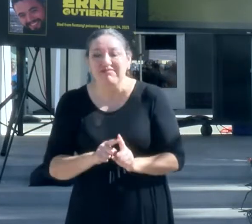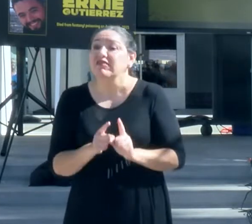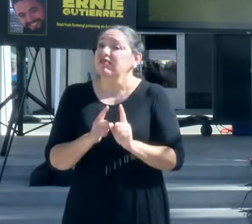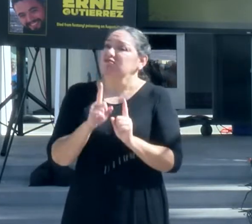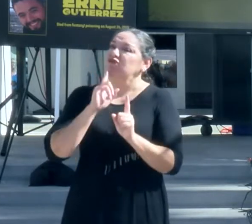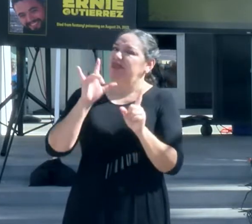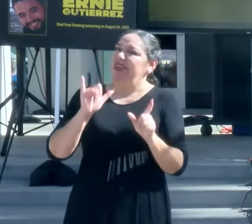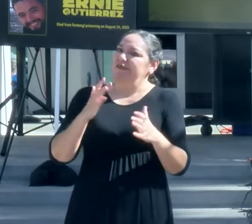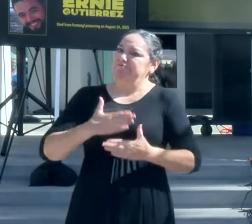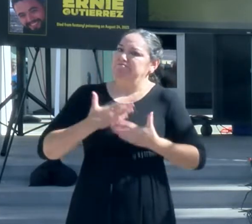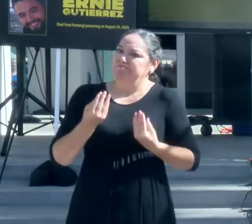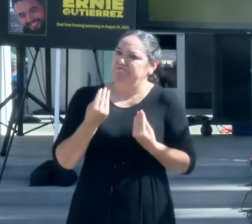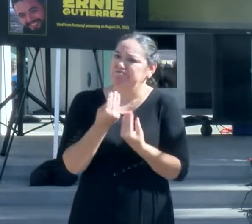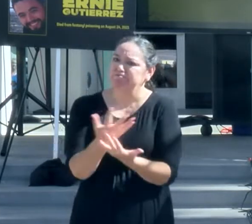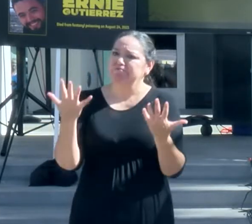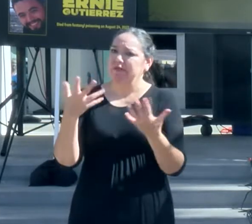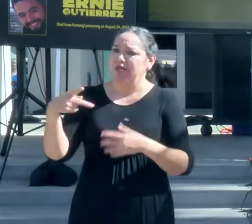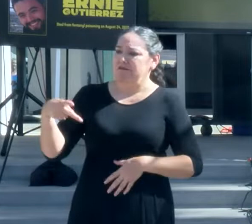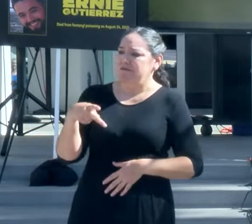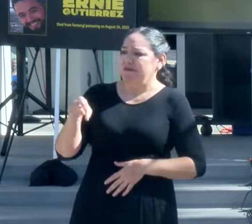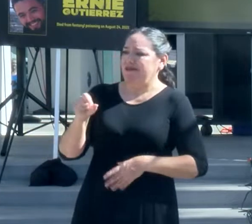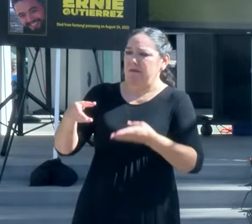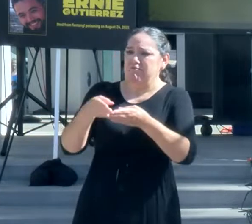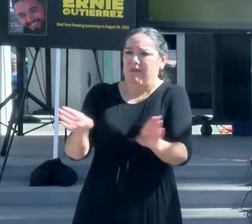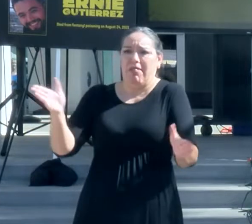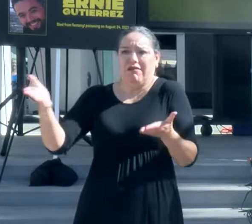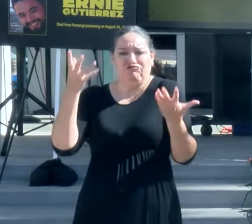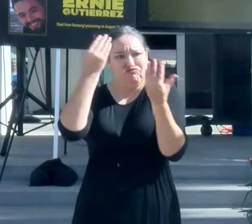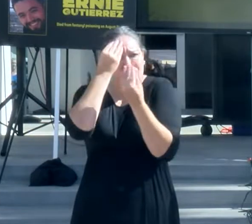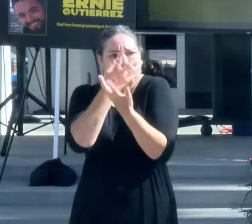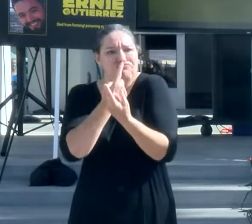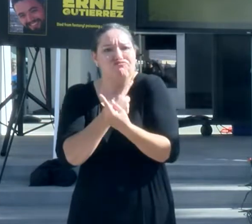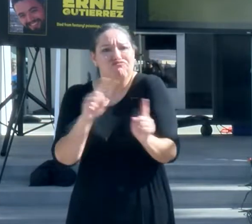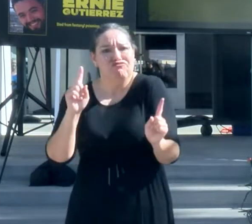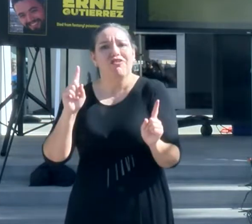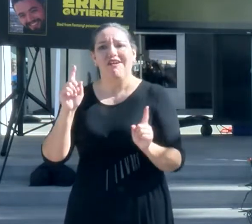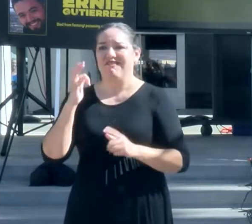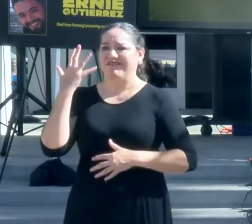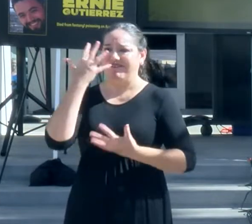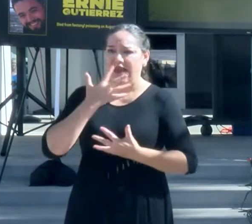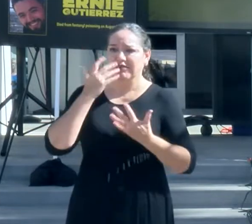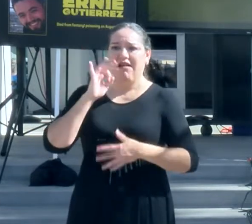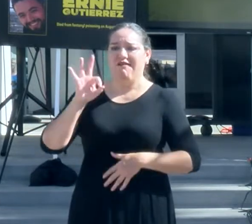PSA for the Faces of Fentanyl campaign. Please join me.